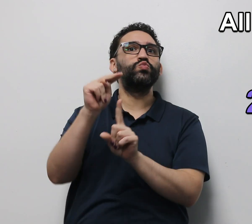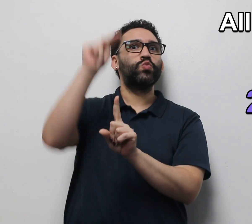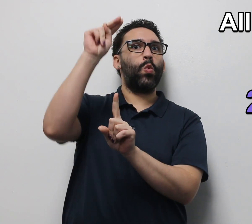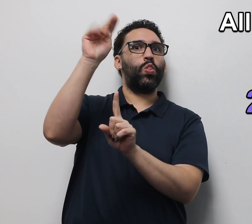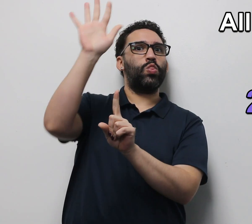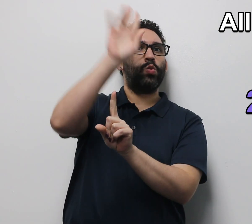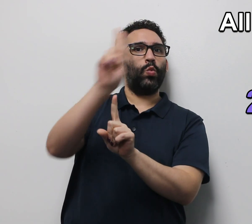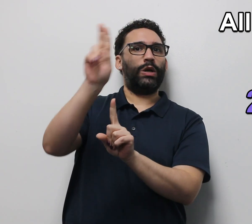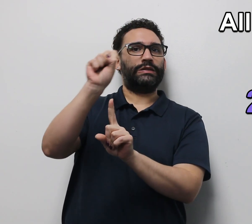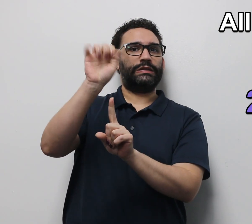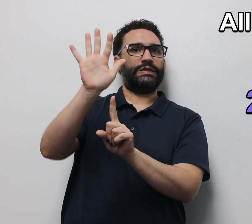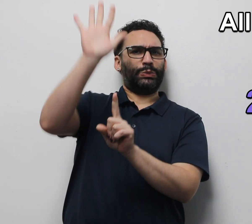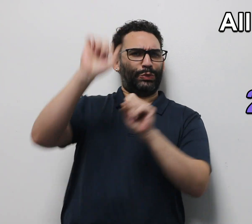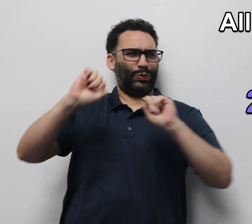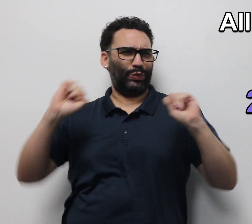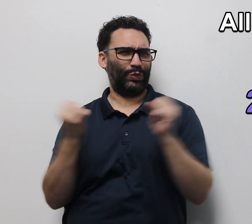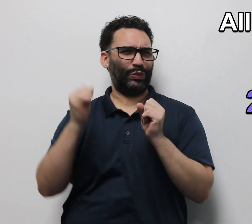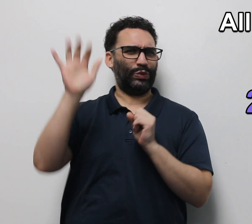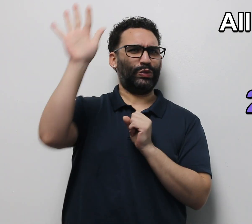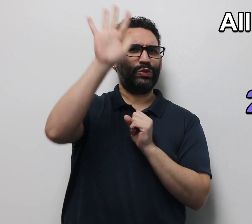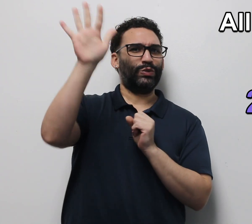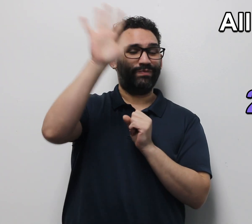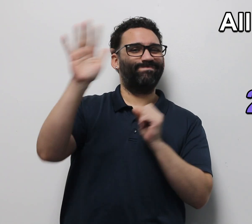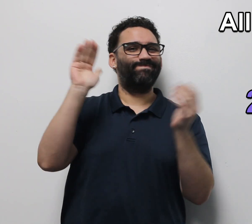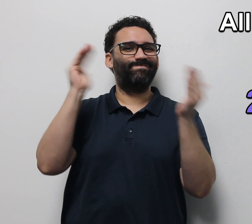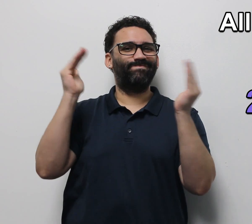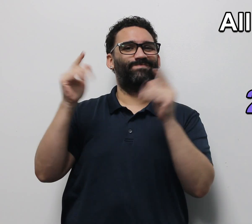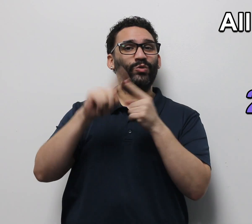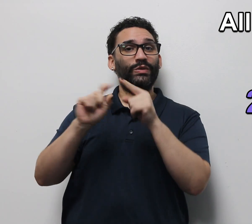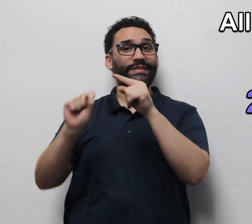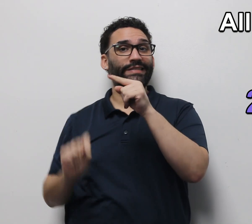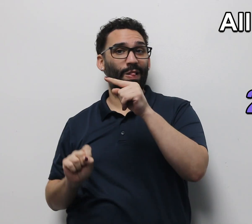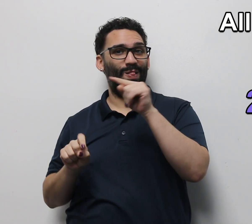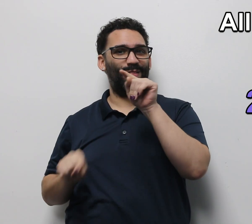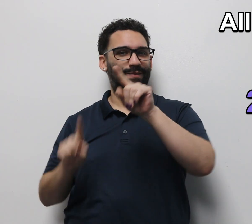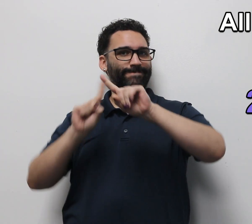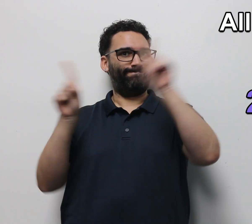symptoms that are suggestive of winter pattern SAD.